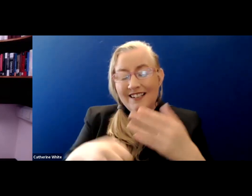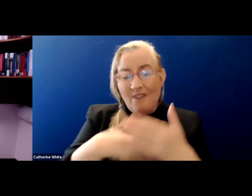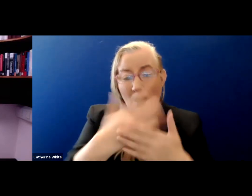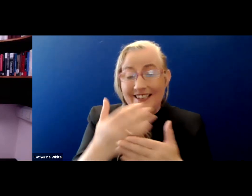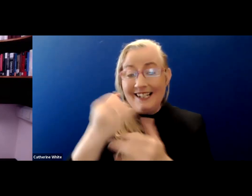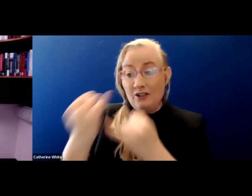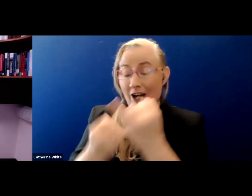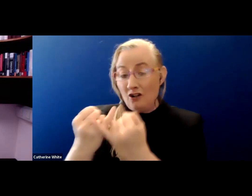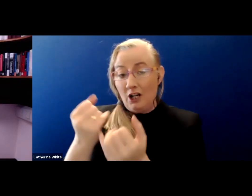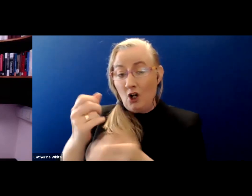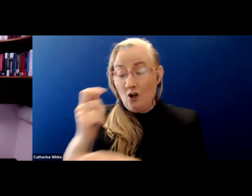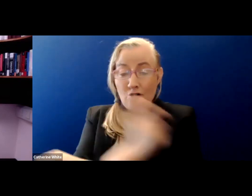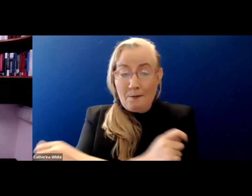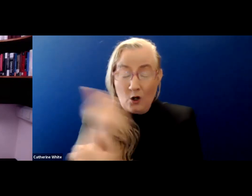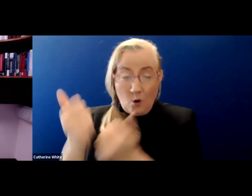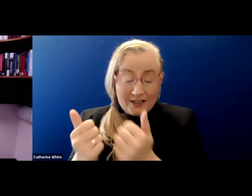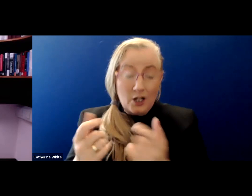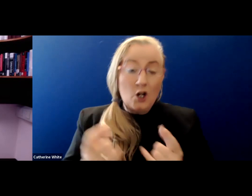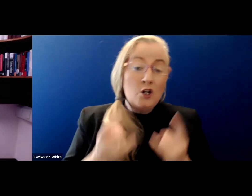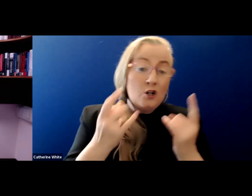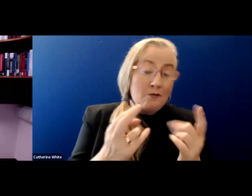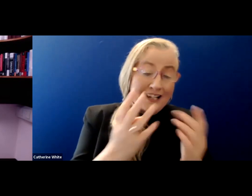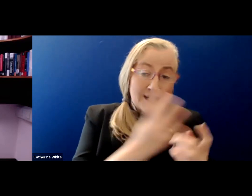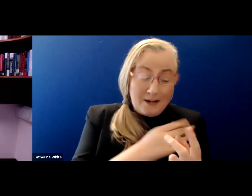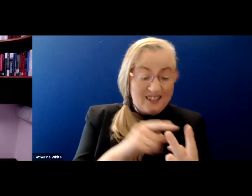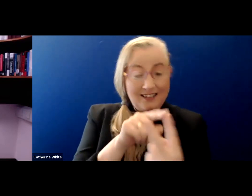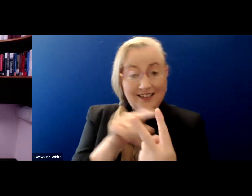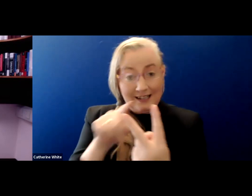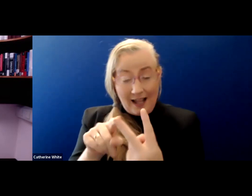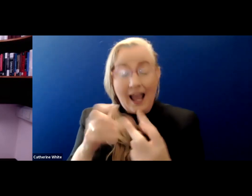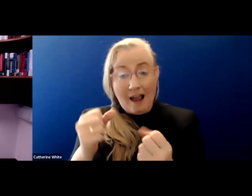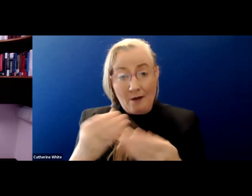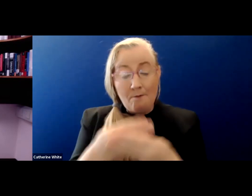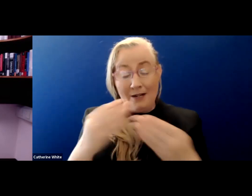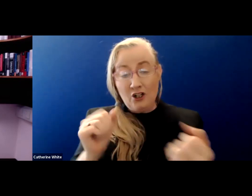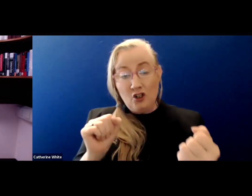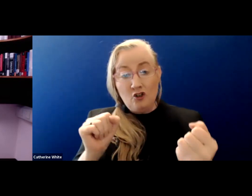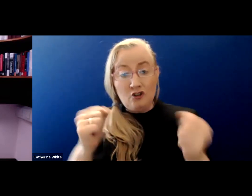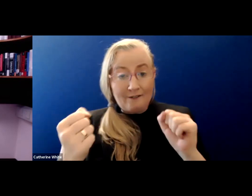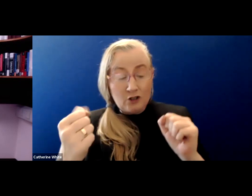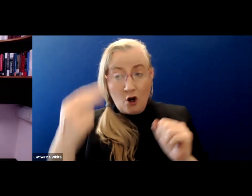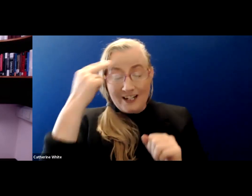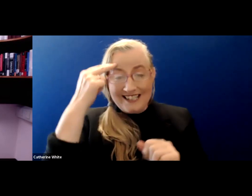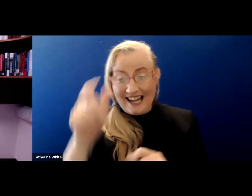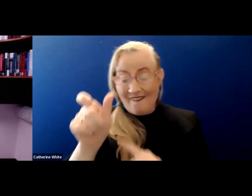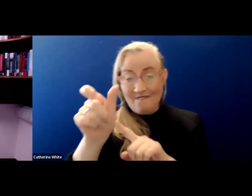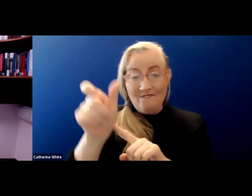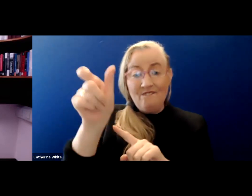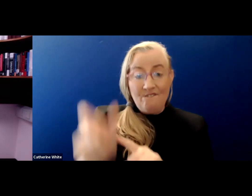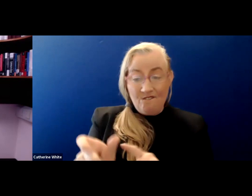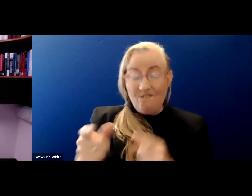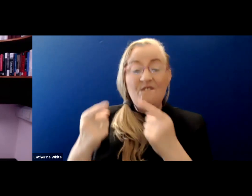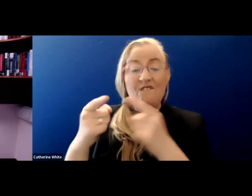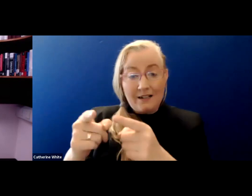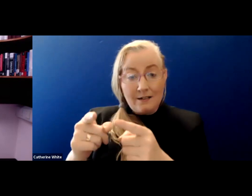Court, that with the Human Rights Committee, presage potentially a significant shift in the understanding of victims in the context